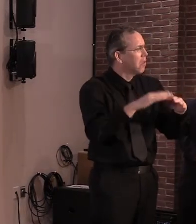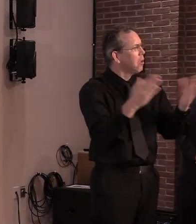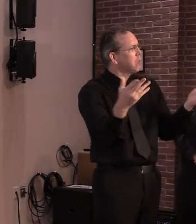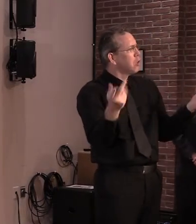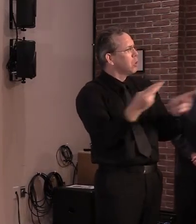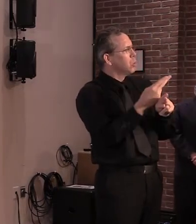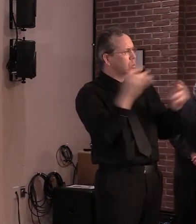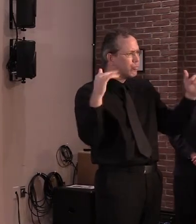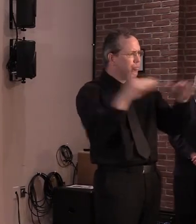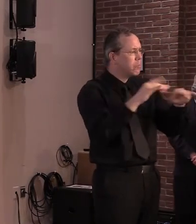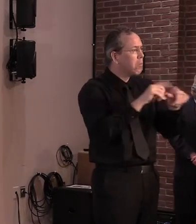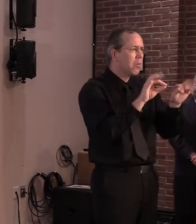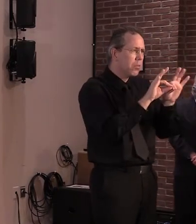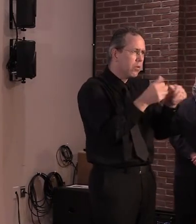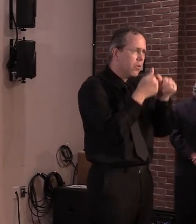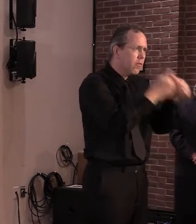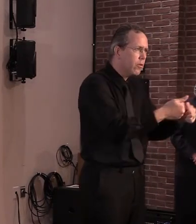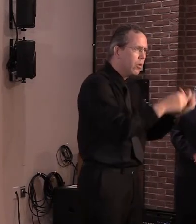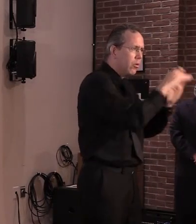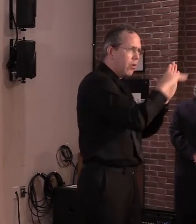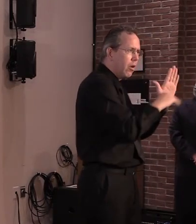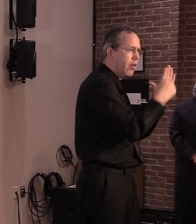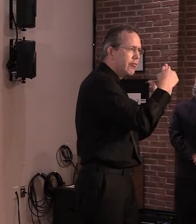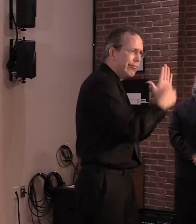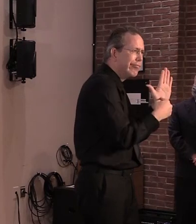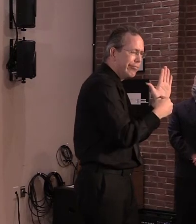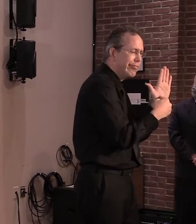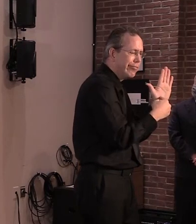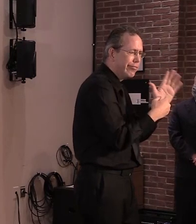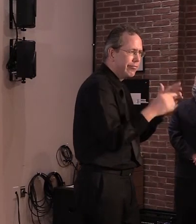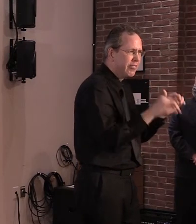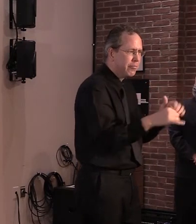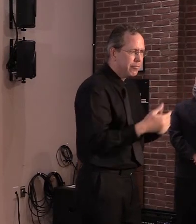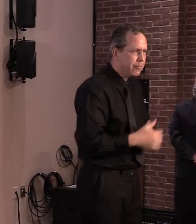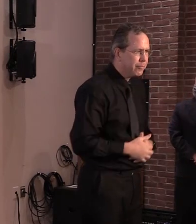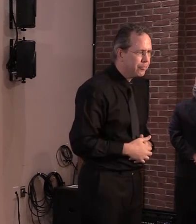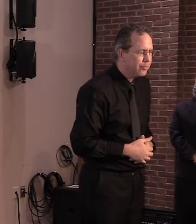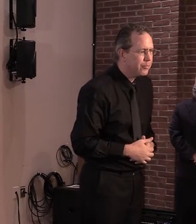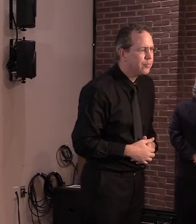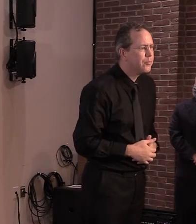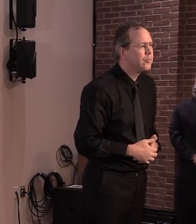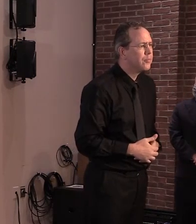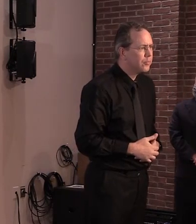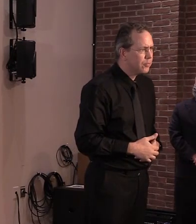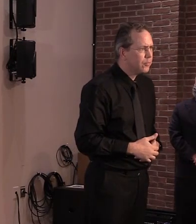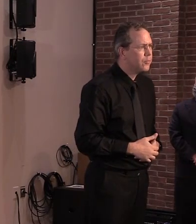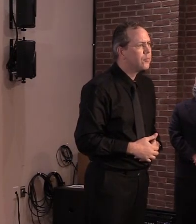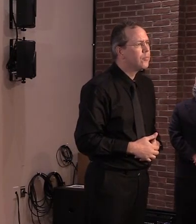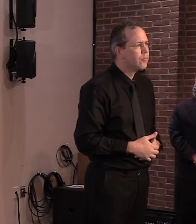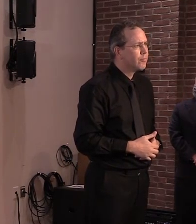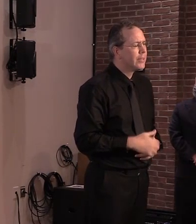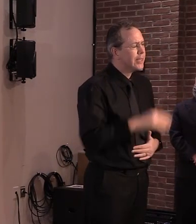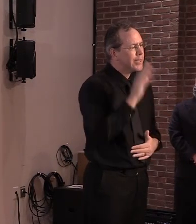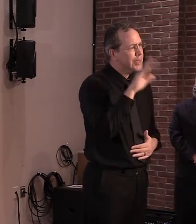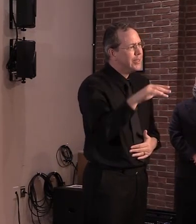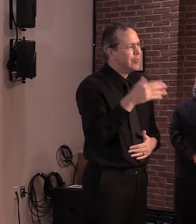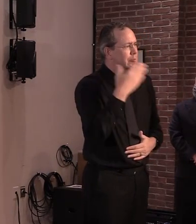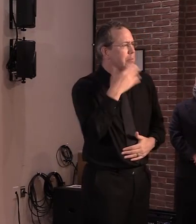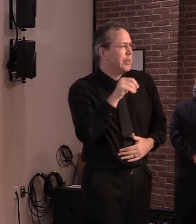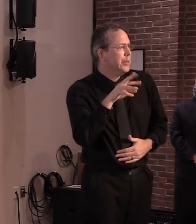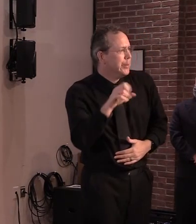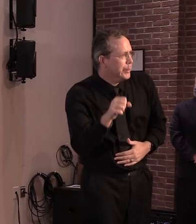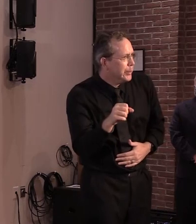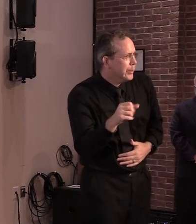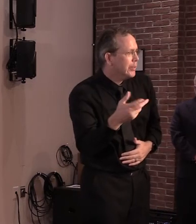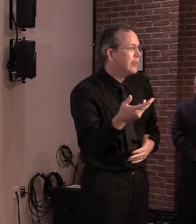coming months. Now, I hope this unfortunate news mixed in with some positive gains can serve as a reminder that